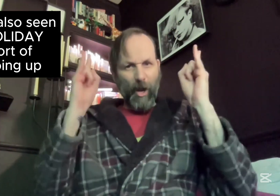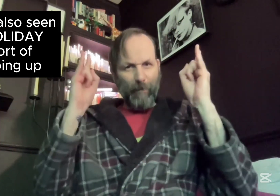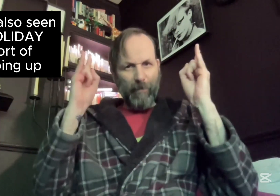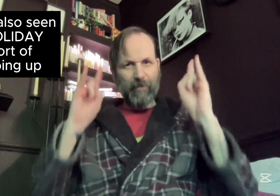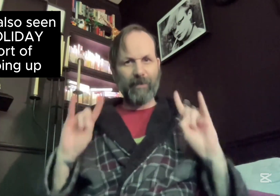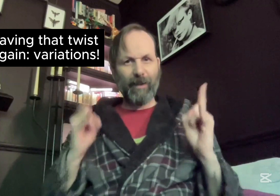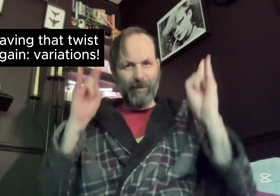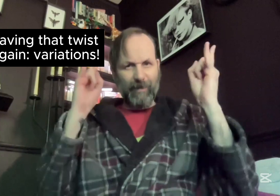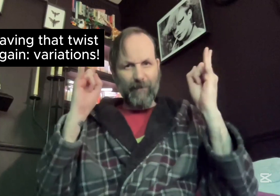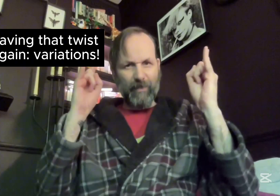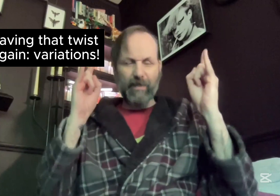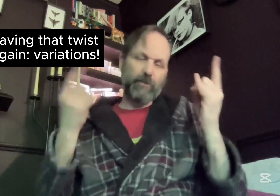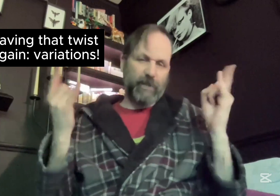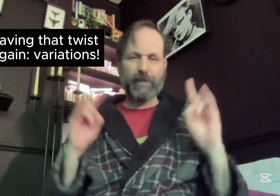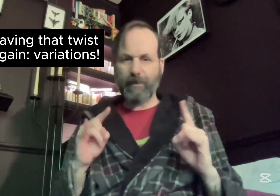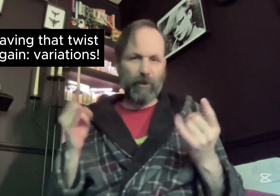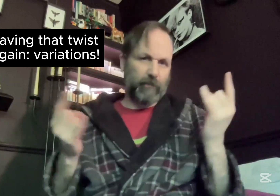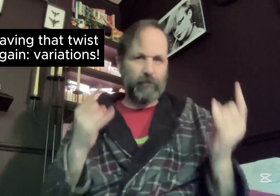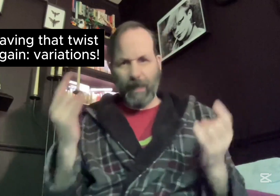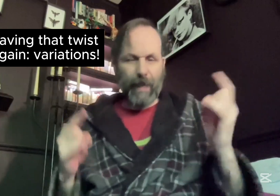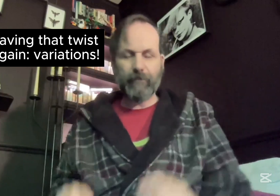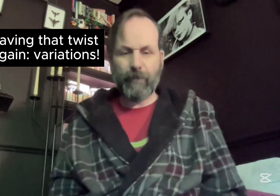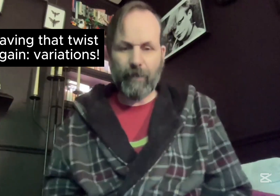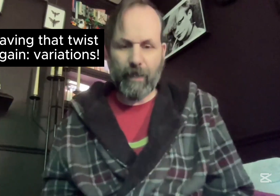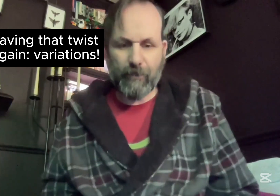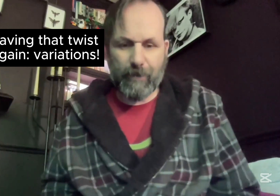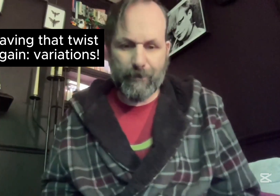up and having that twist, but again, variations.